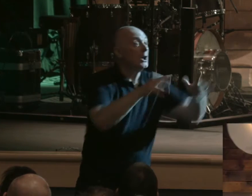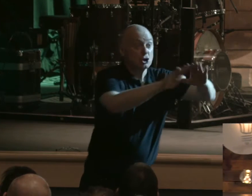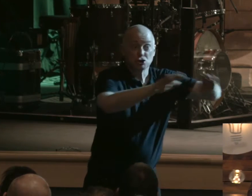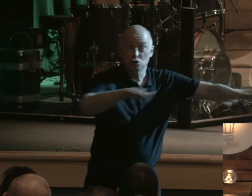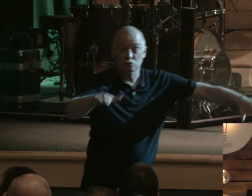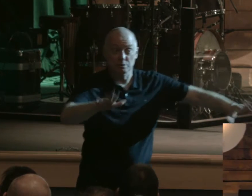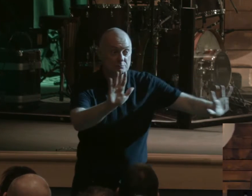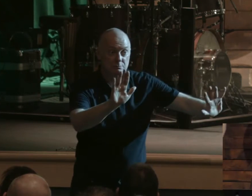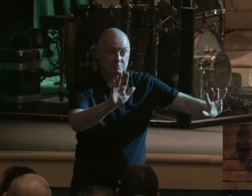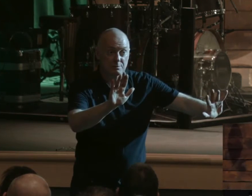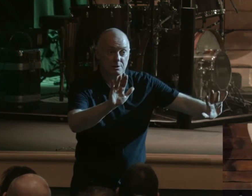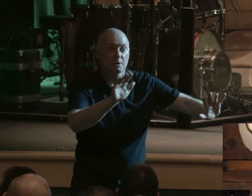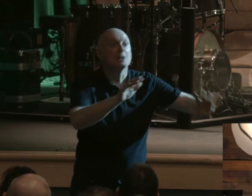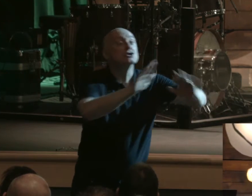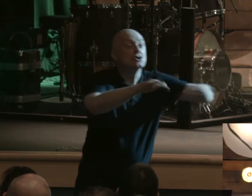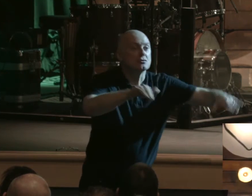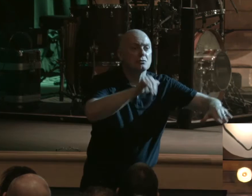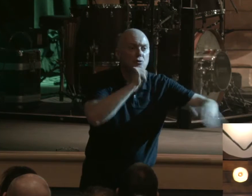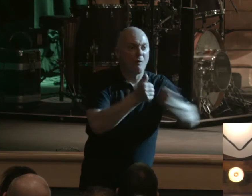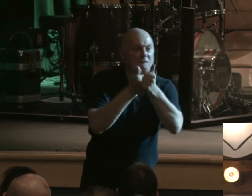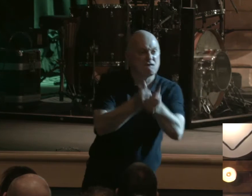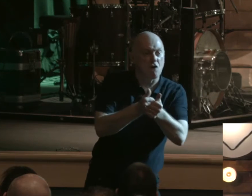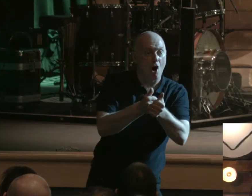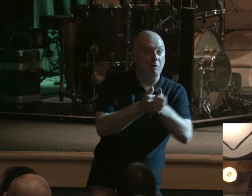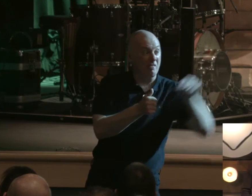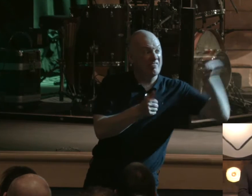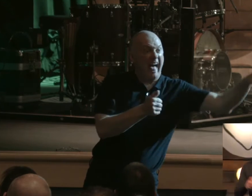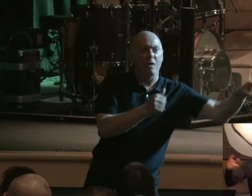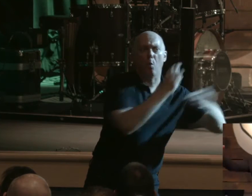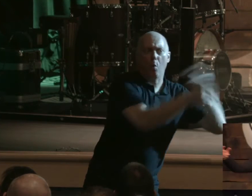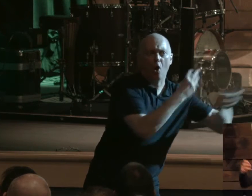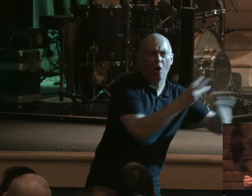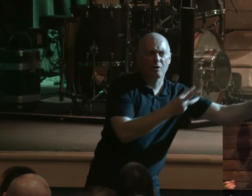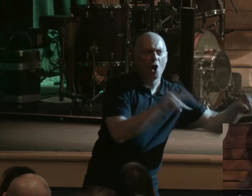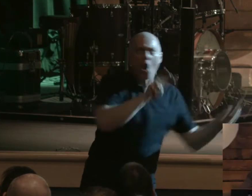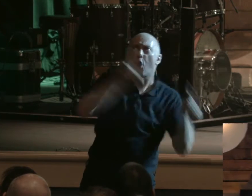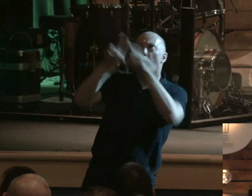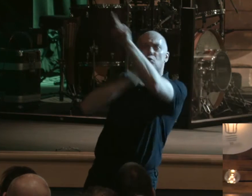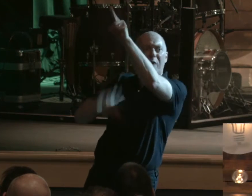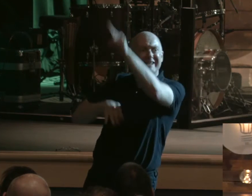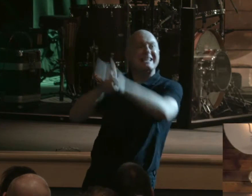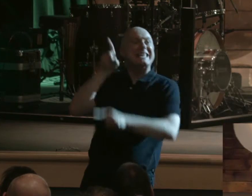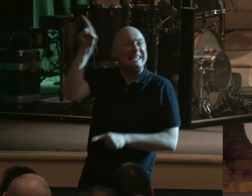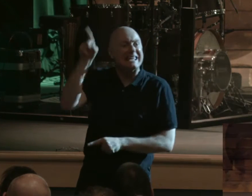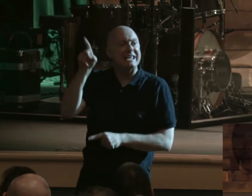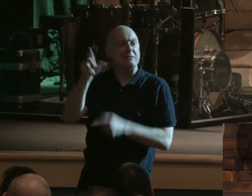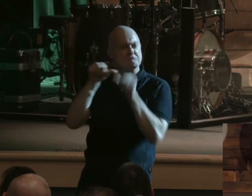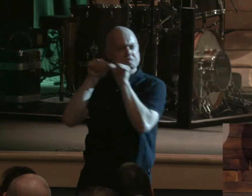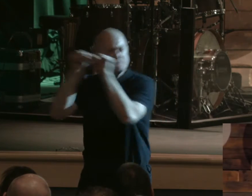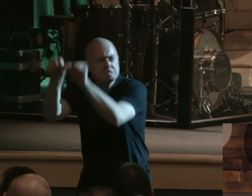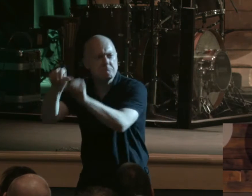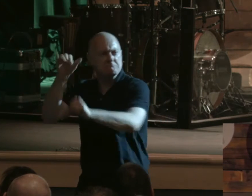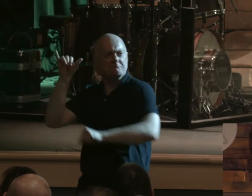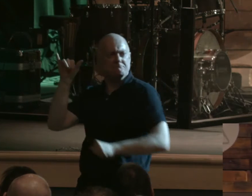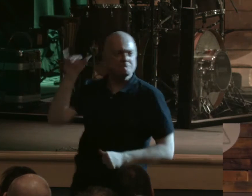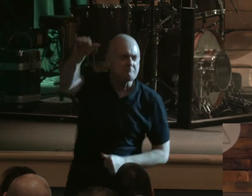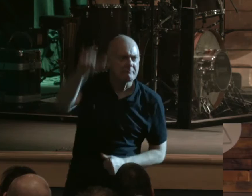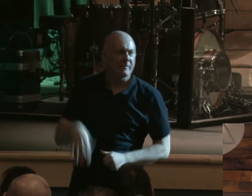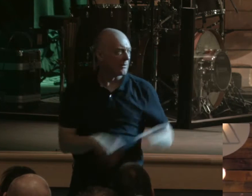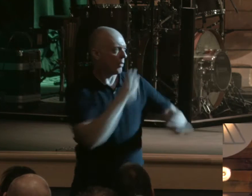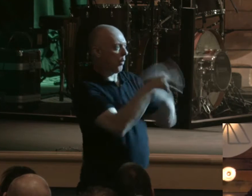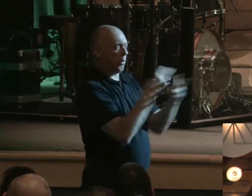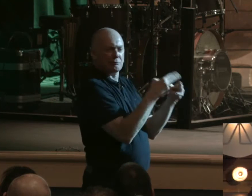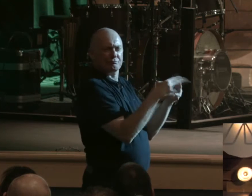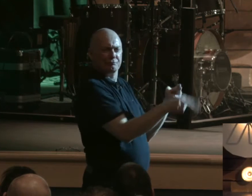don't listen to that. That's a lie. Hey, children, don't follow that. That's a lie from the world. Children, look at Christ. He's the one who lasts. The world is a bunch of baloney. It will